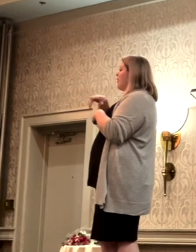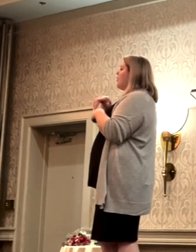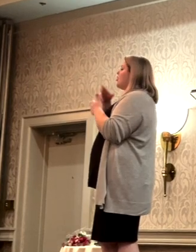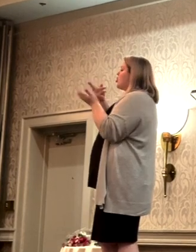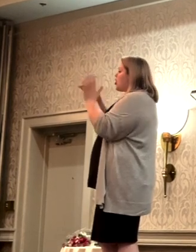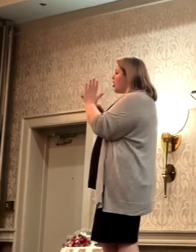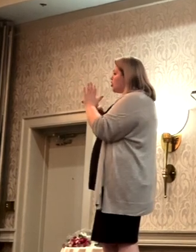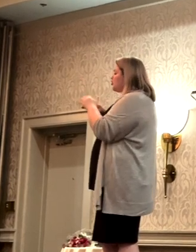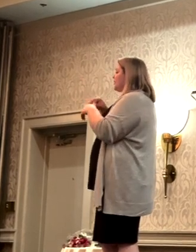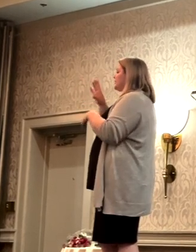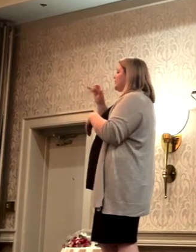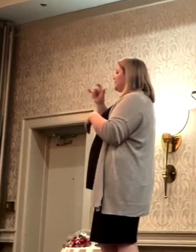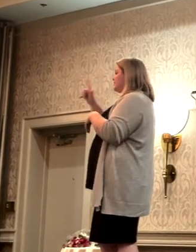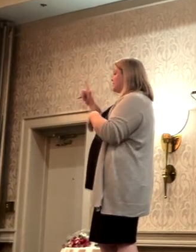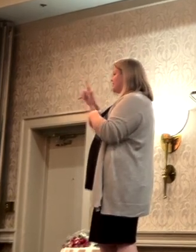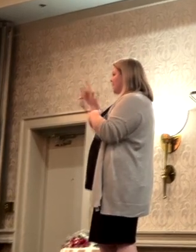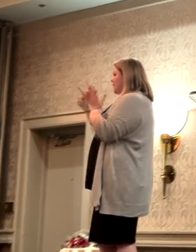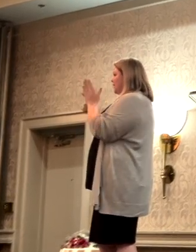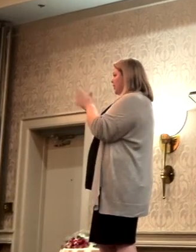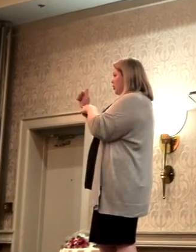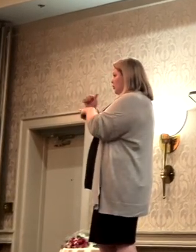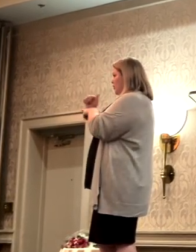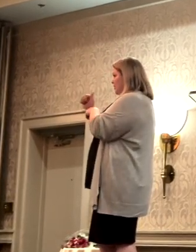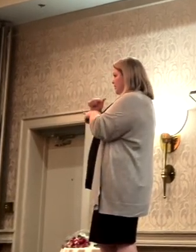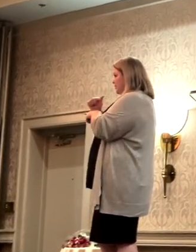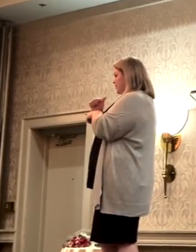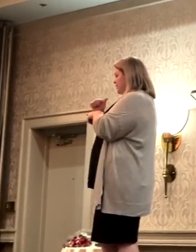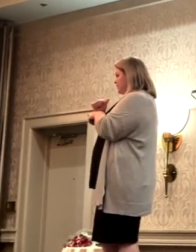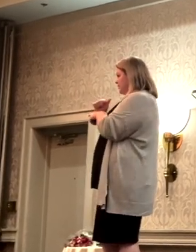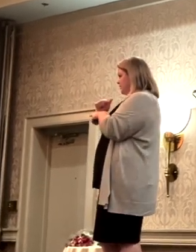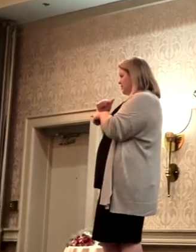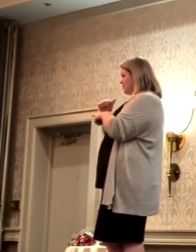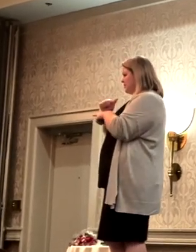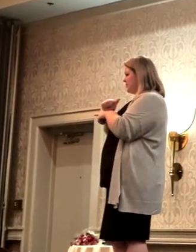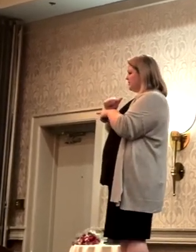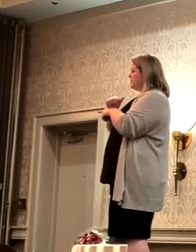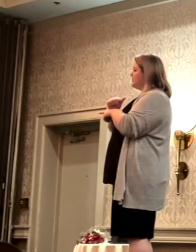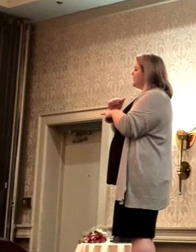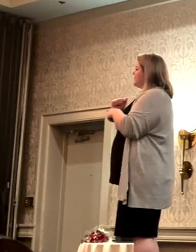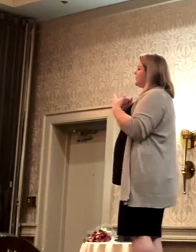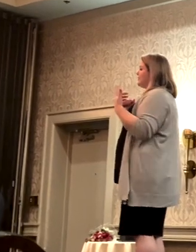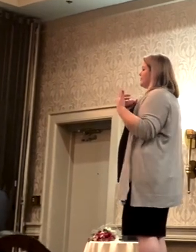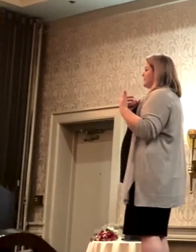procedure, and legal practice. Only men they encounter